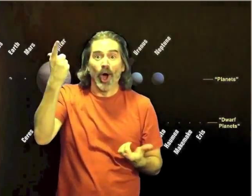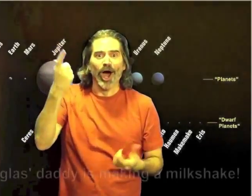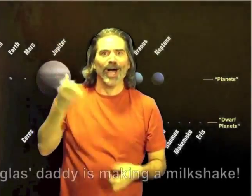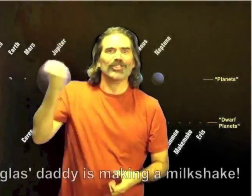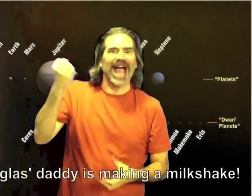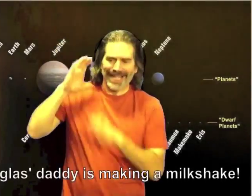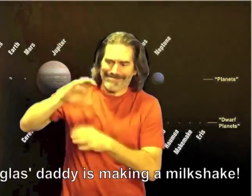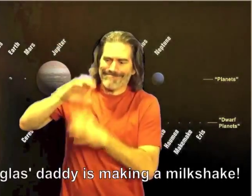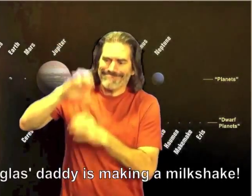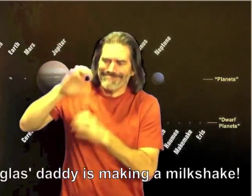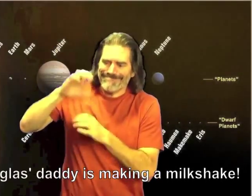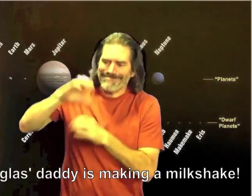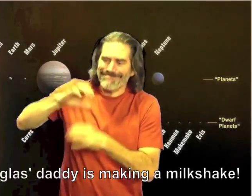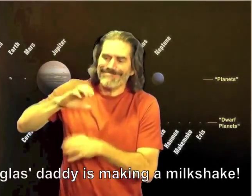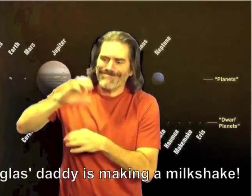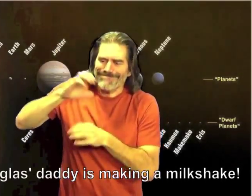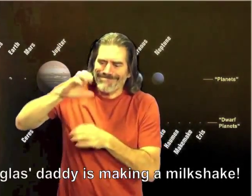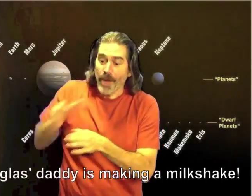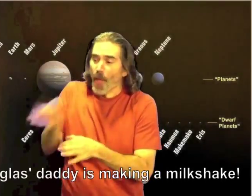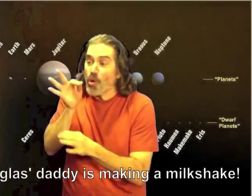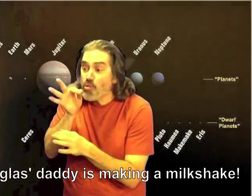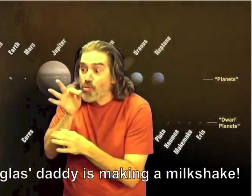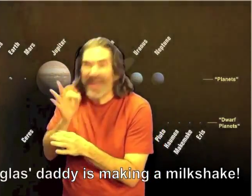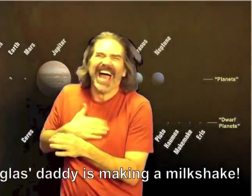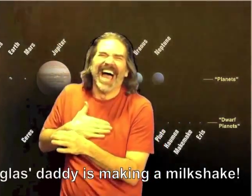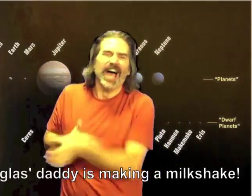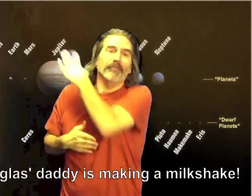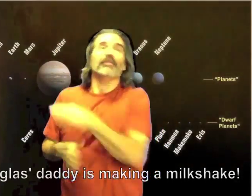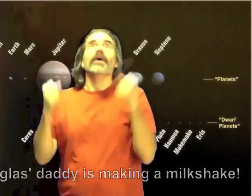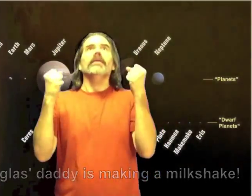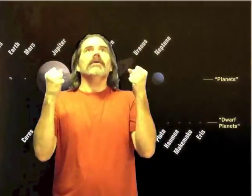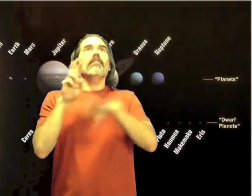Douglas looks over and sees his dad making a vanilla milkshake.